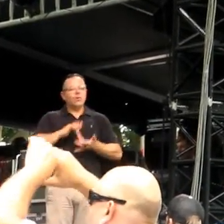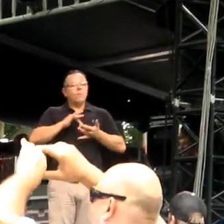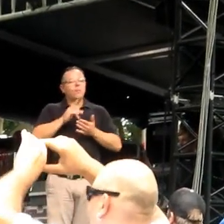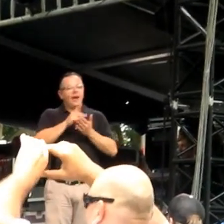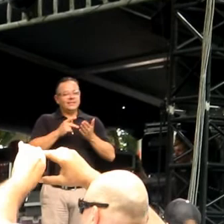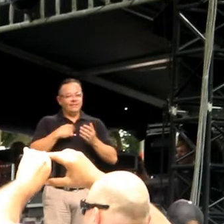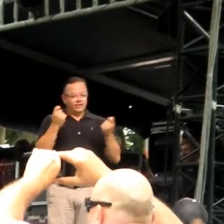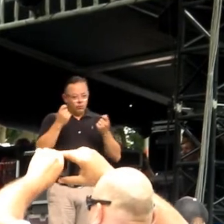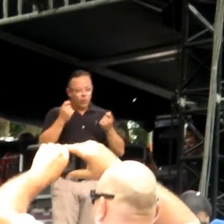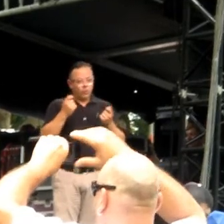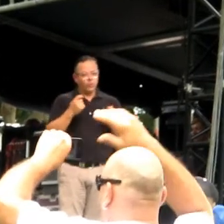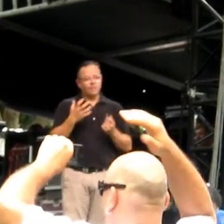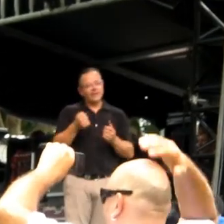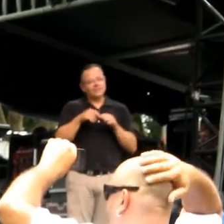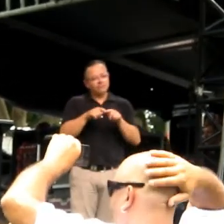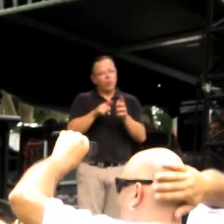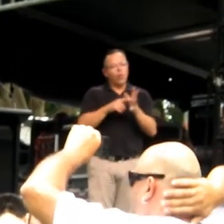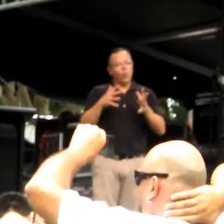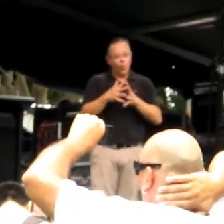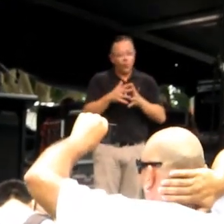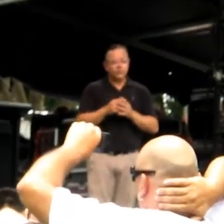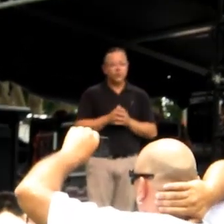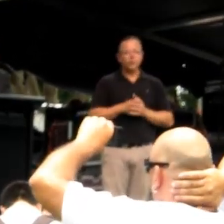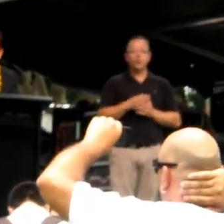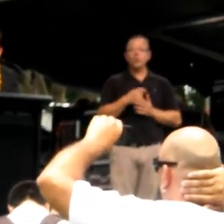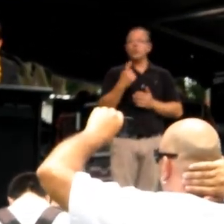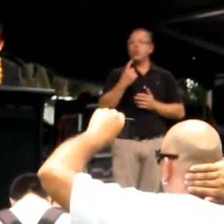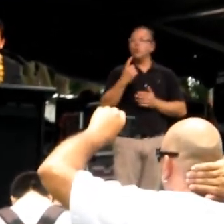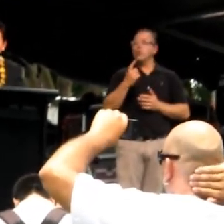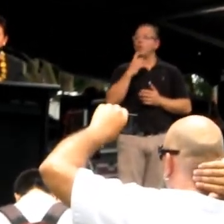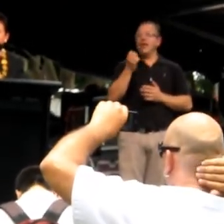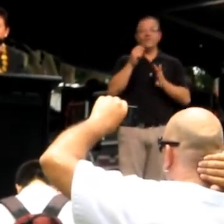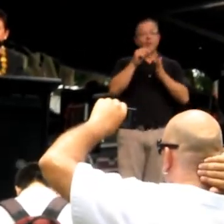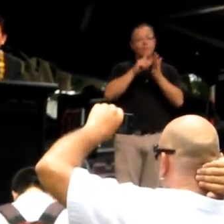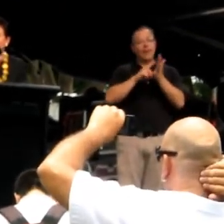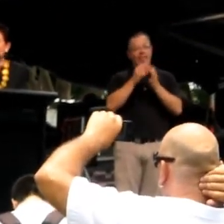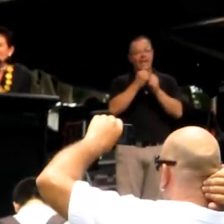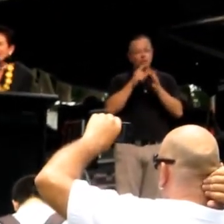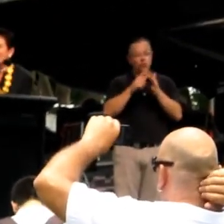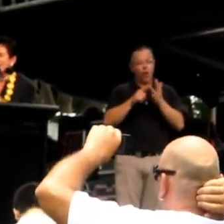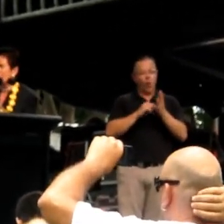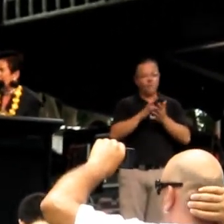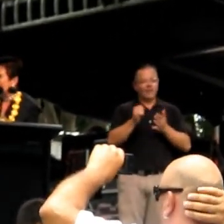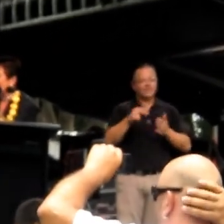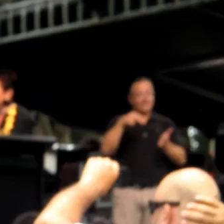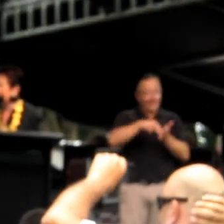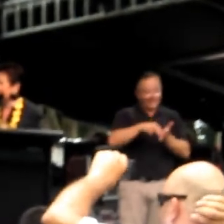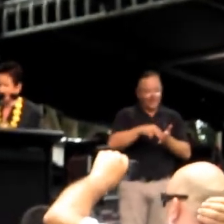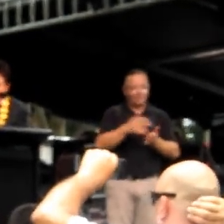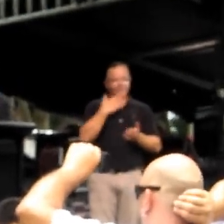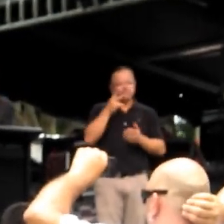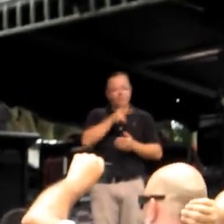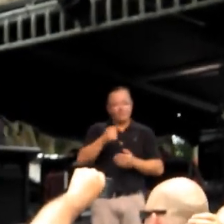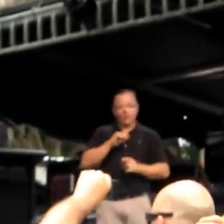ceremony, which we're required to do under law. So those of you who are going to take the pledge, the oath, would you please stand and repeat after